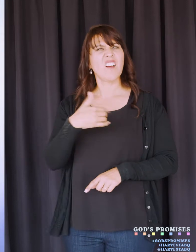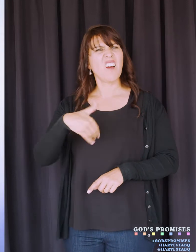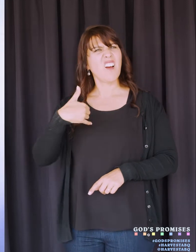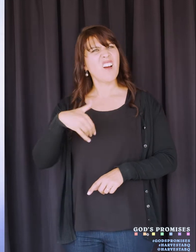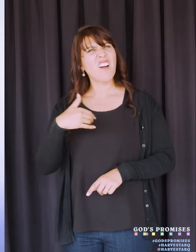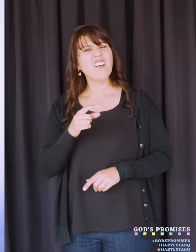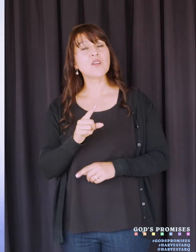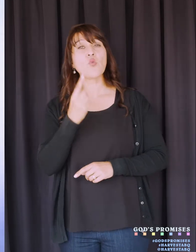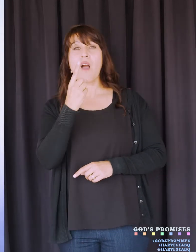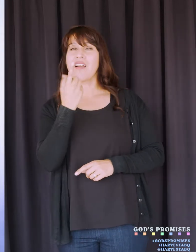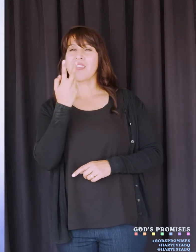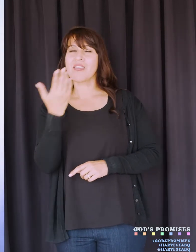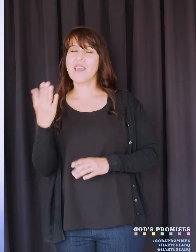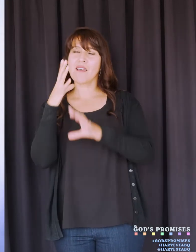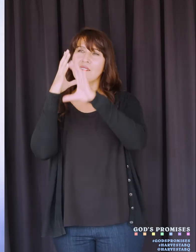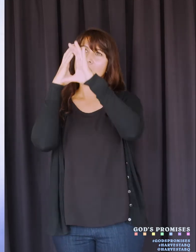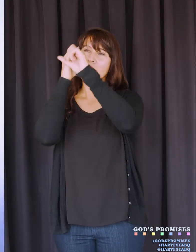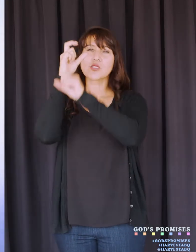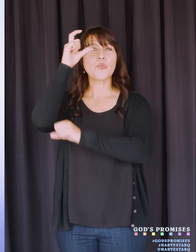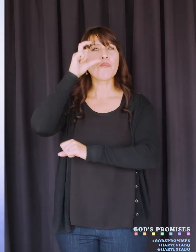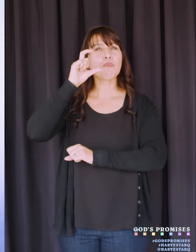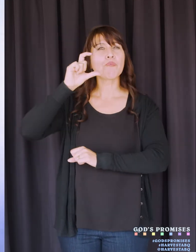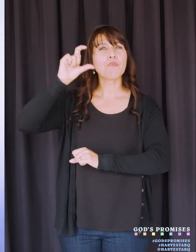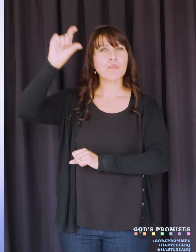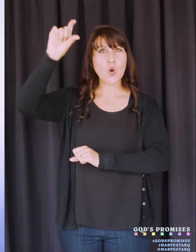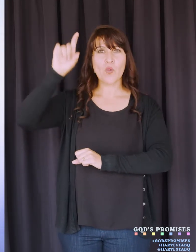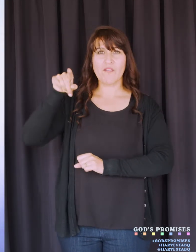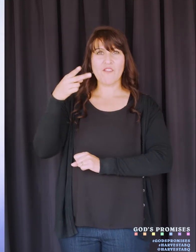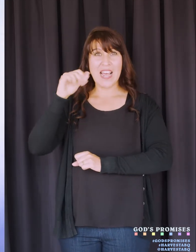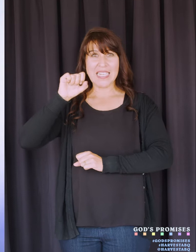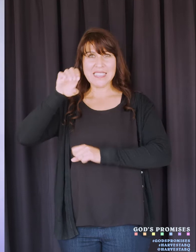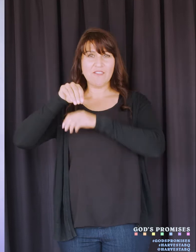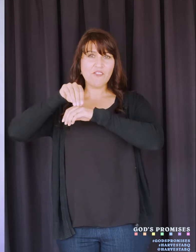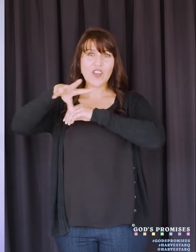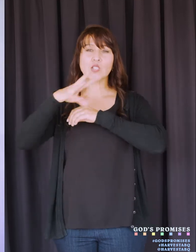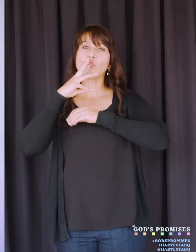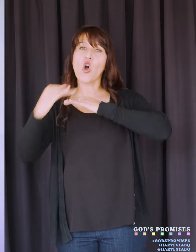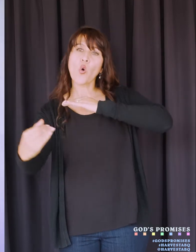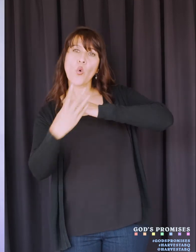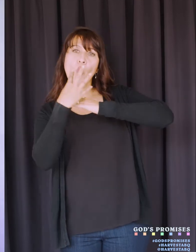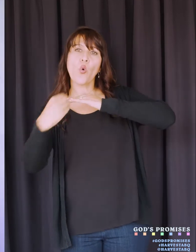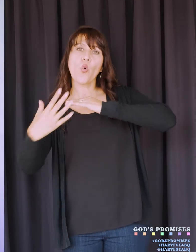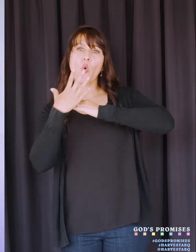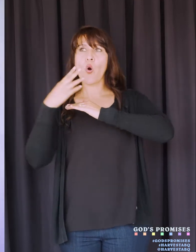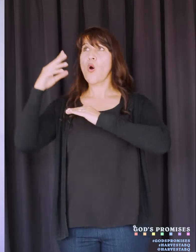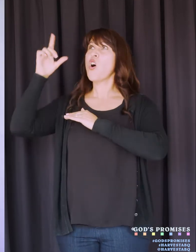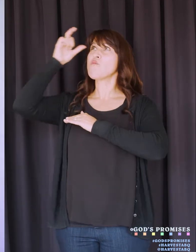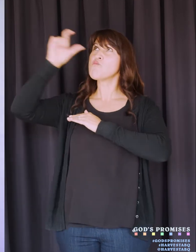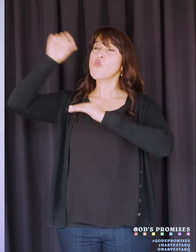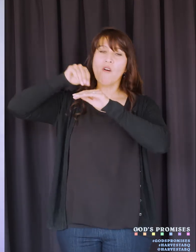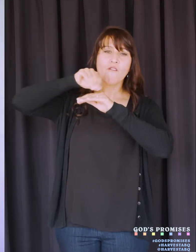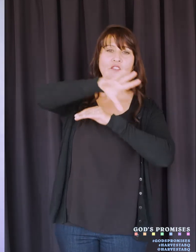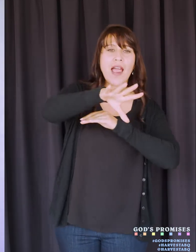One of the things that fascinates me is how the moon phase will affect things like the tide or animal movements. Just